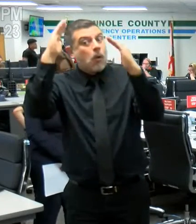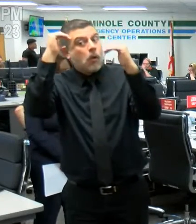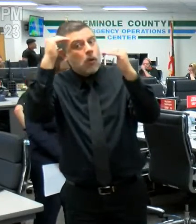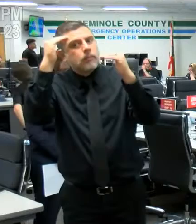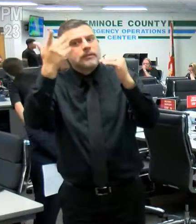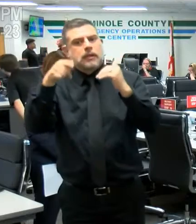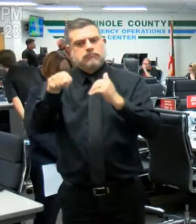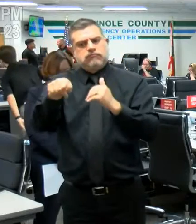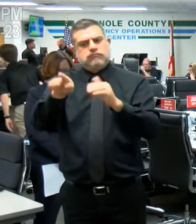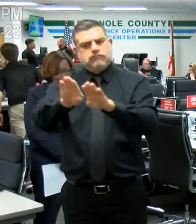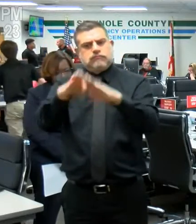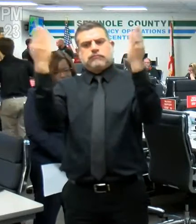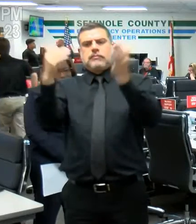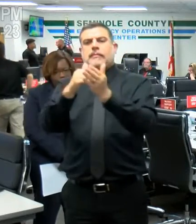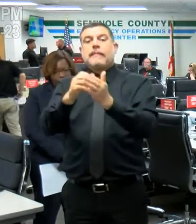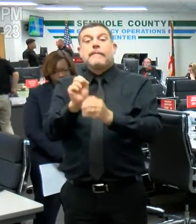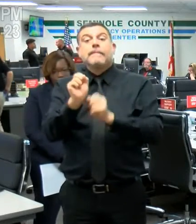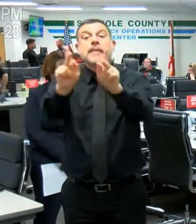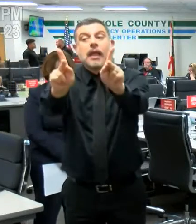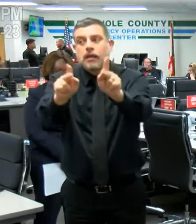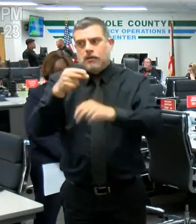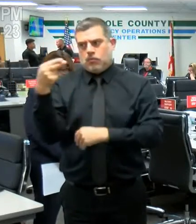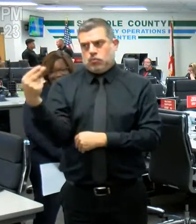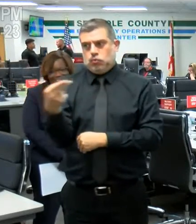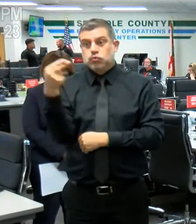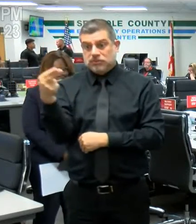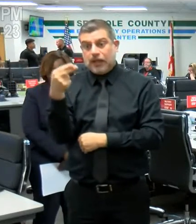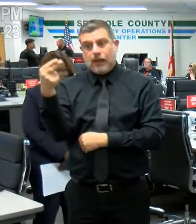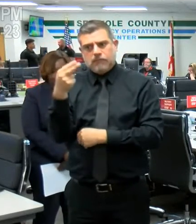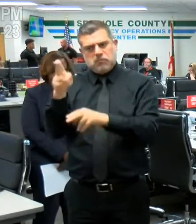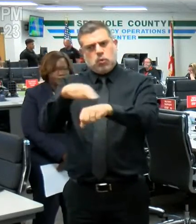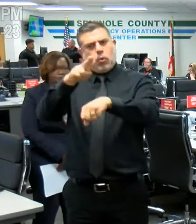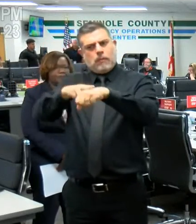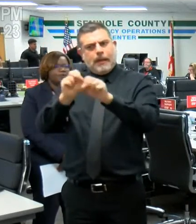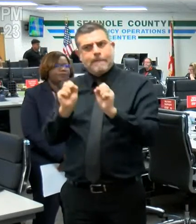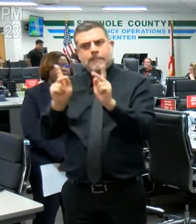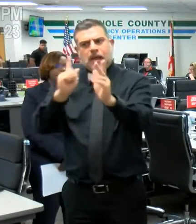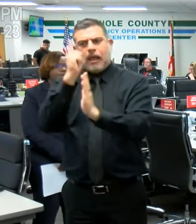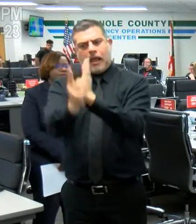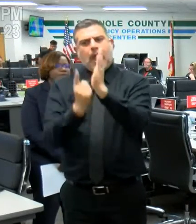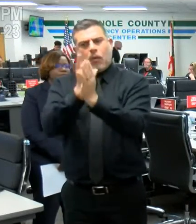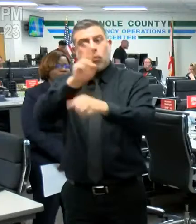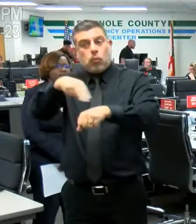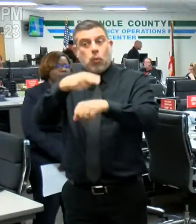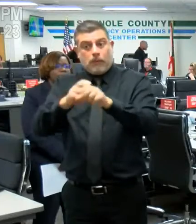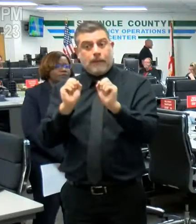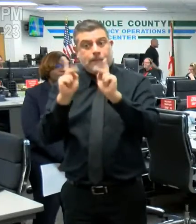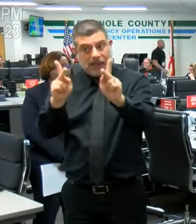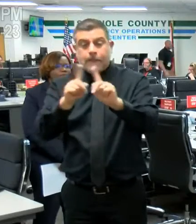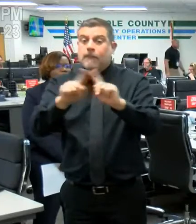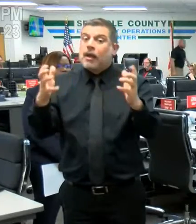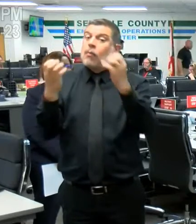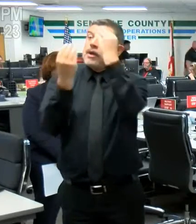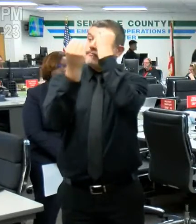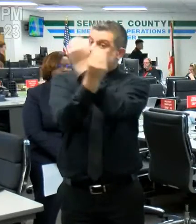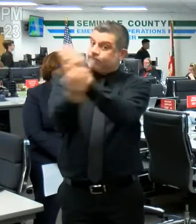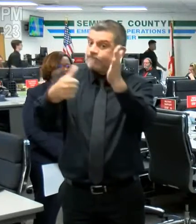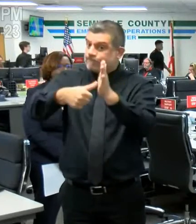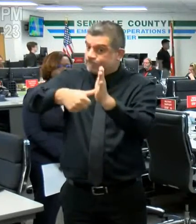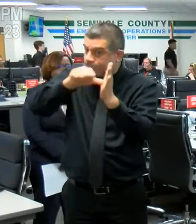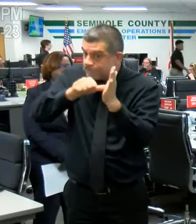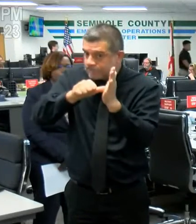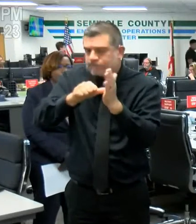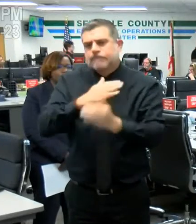normal hours. It's extremely important that I reiterate to you, our residents, that we need you to just remain